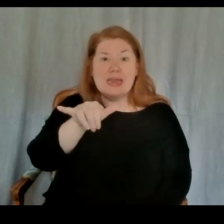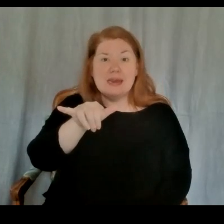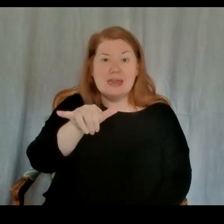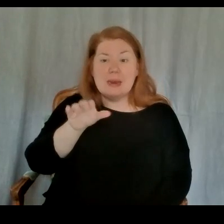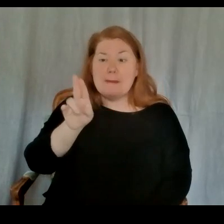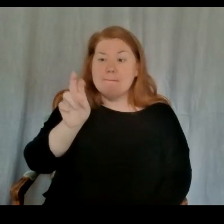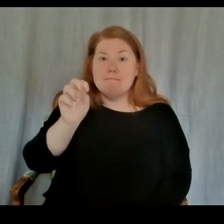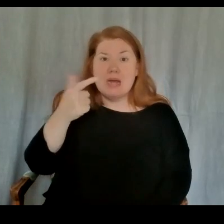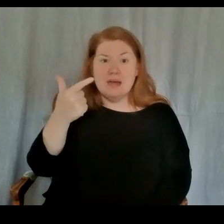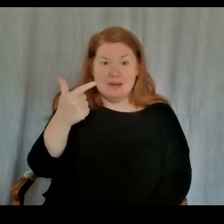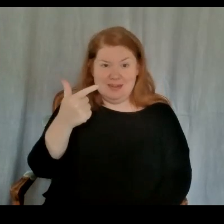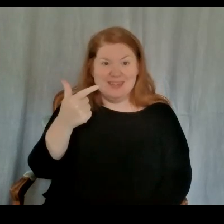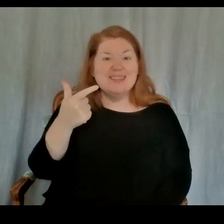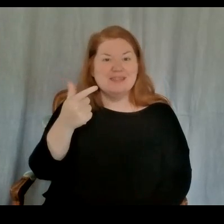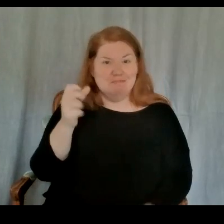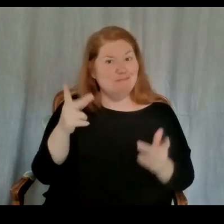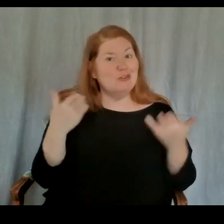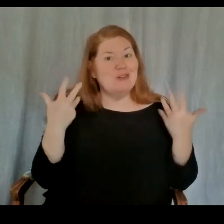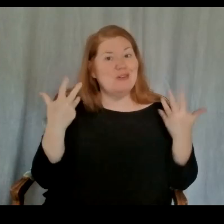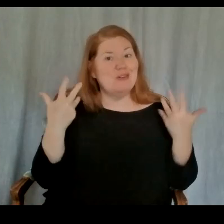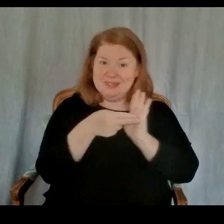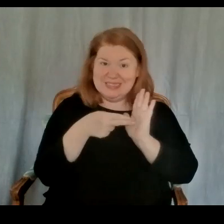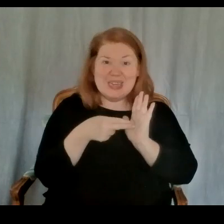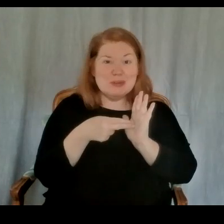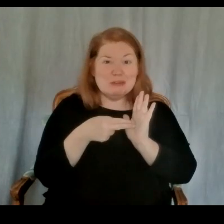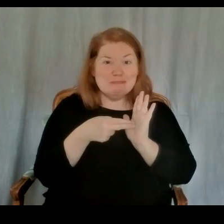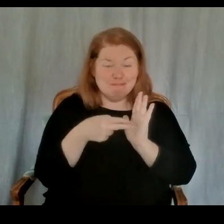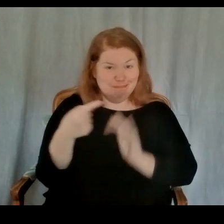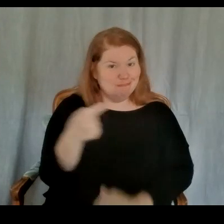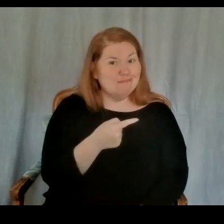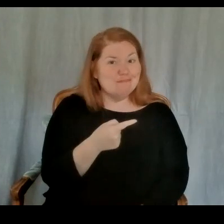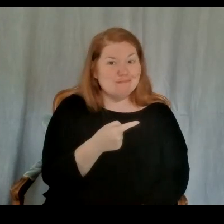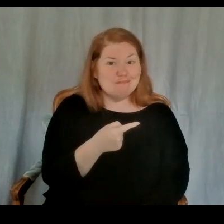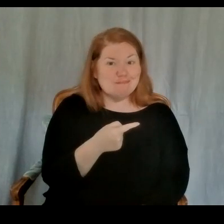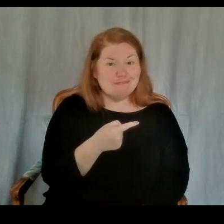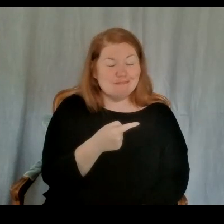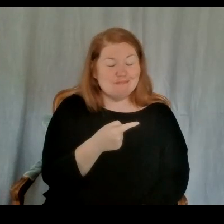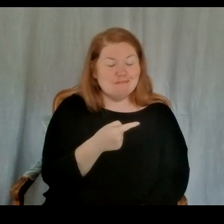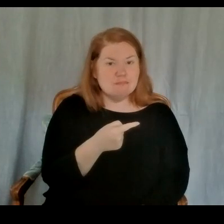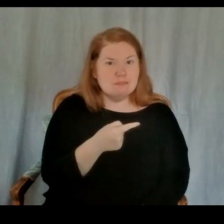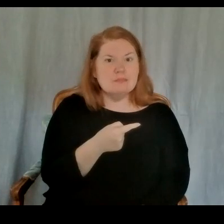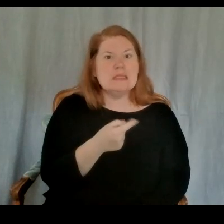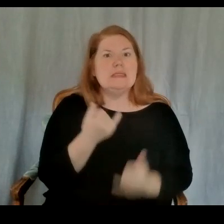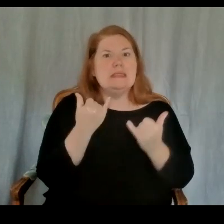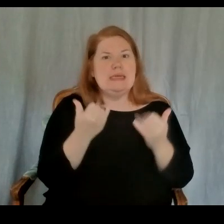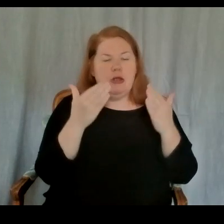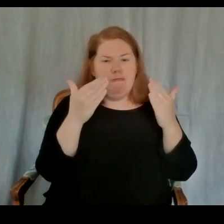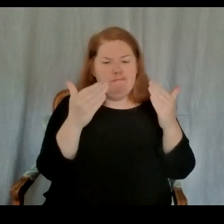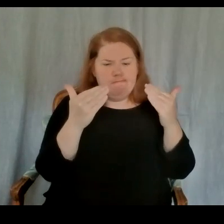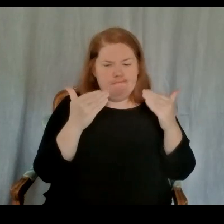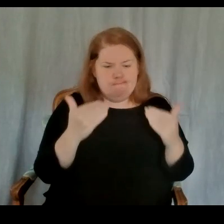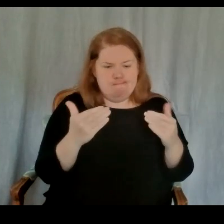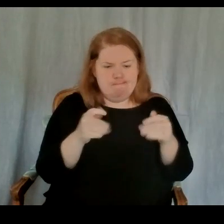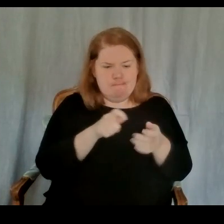Okay, ladybug, right there. Okay, now I need to write one thing I've learned about a